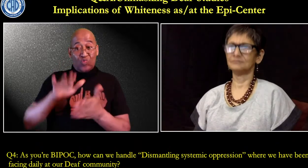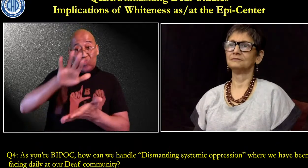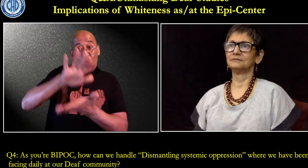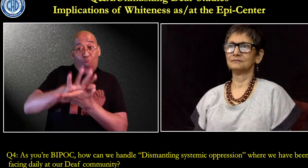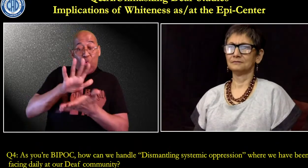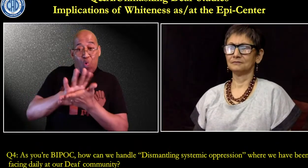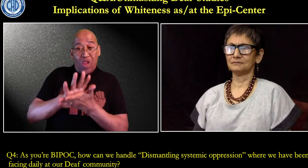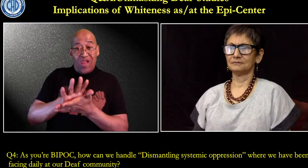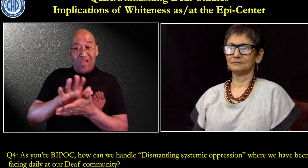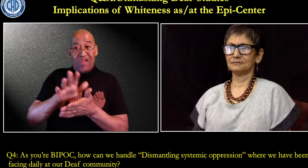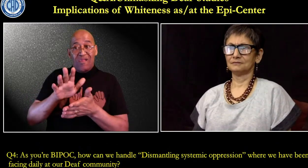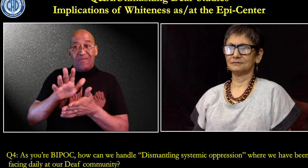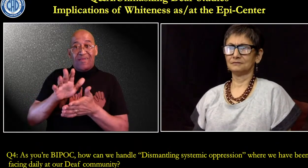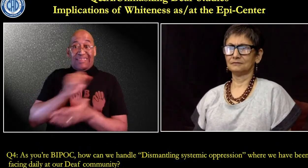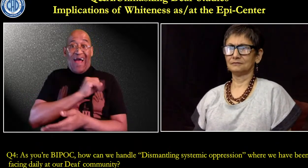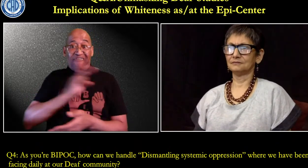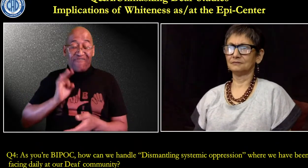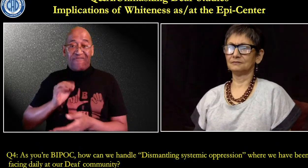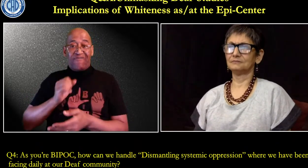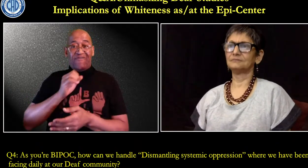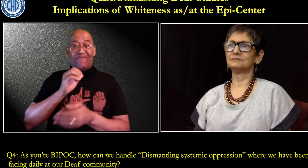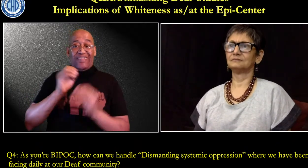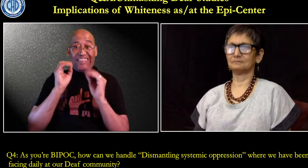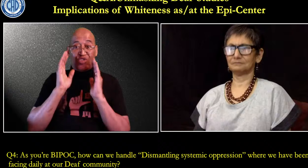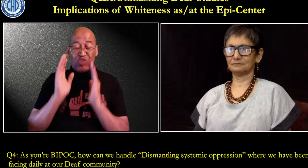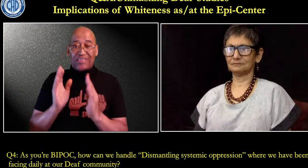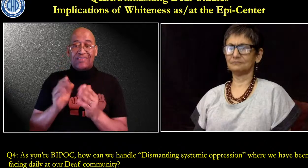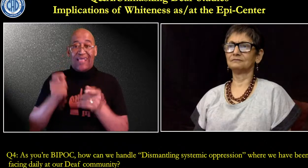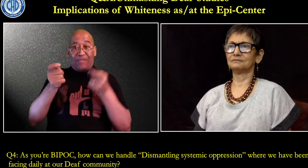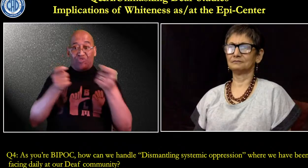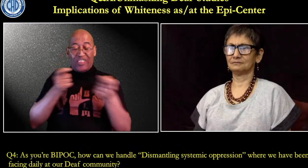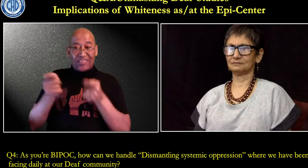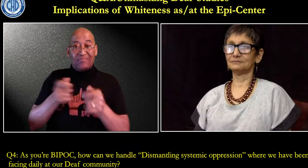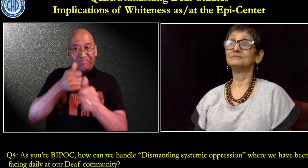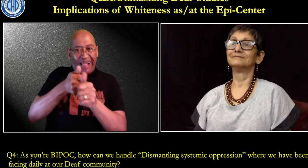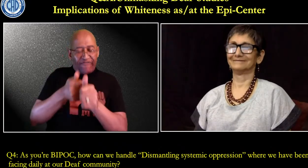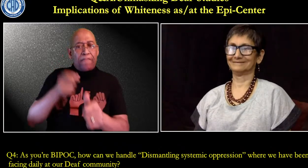are still there. And understand that the school,